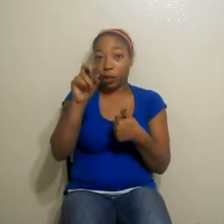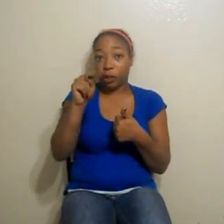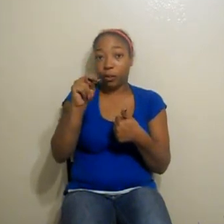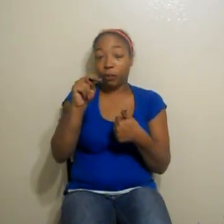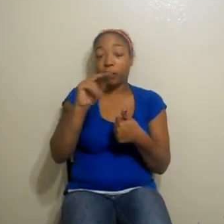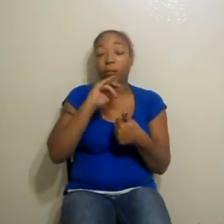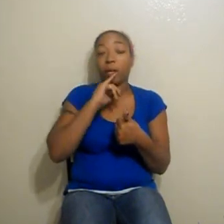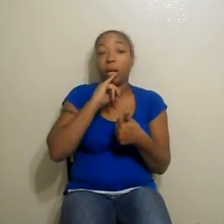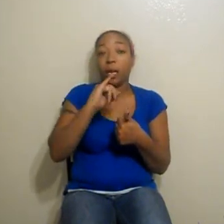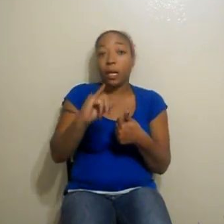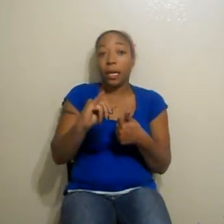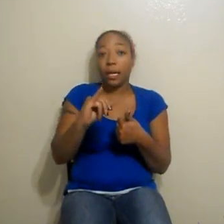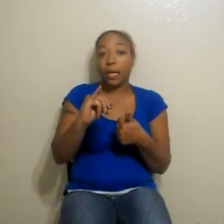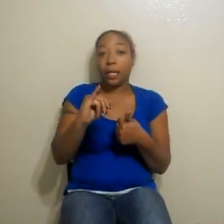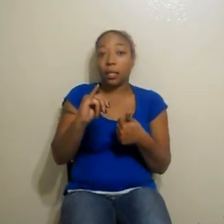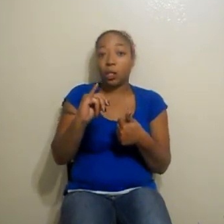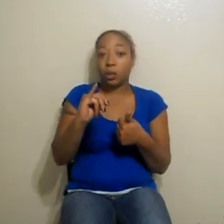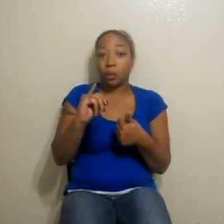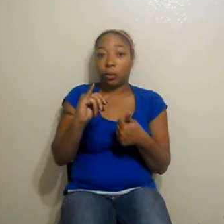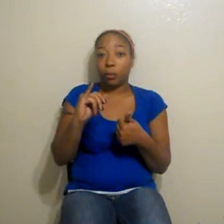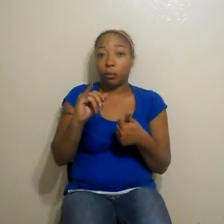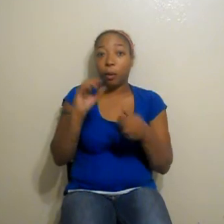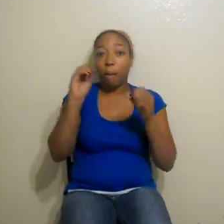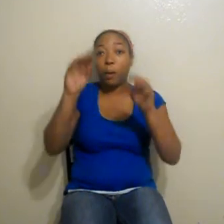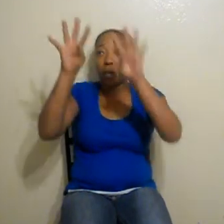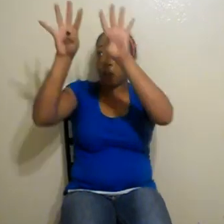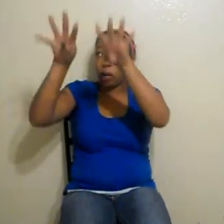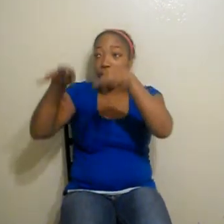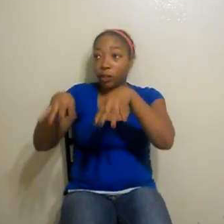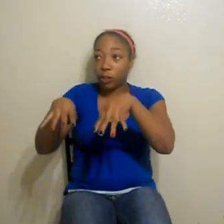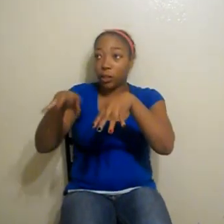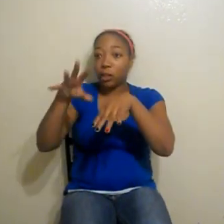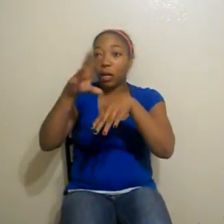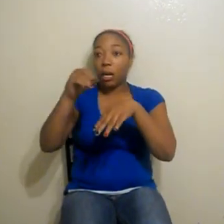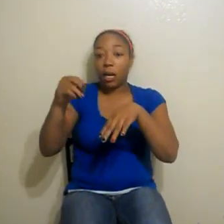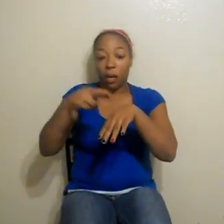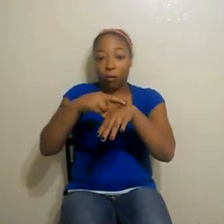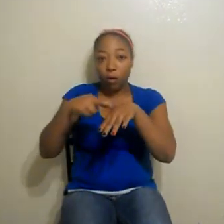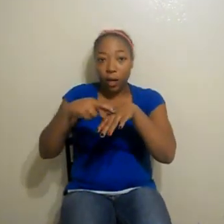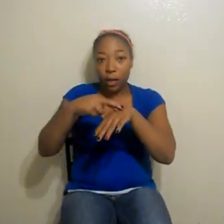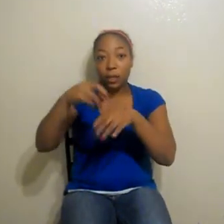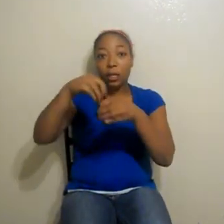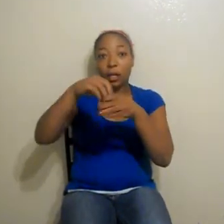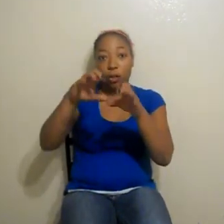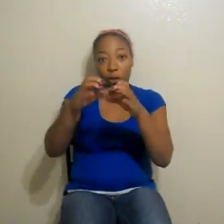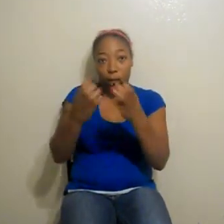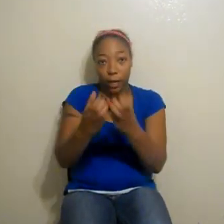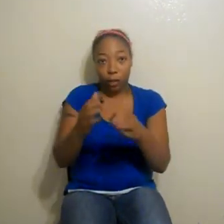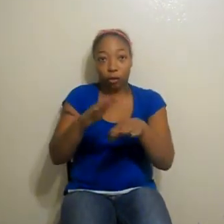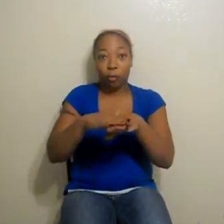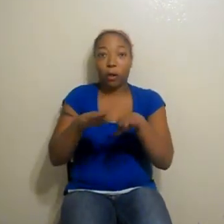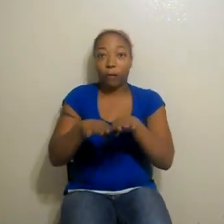reverberation, is to put curtains and rugs in your classroom on the